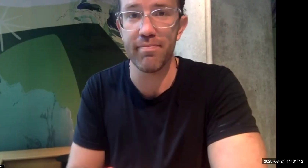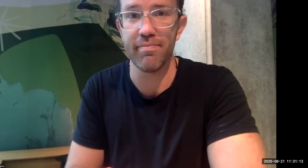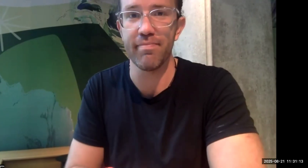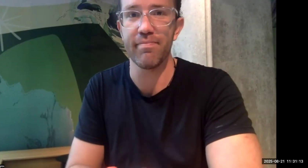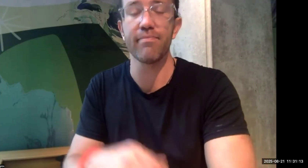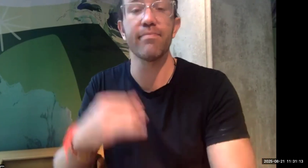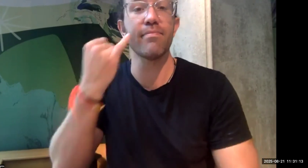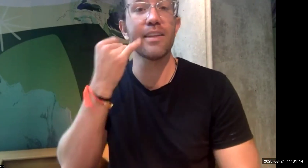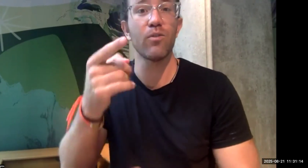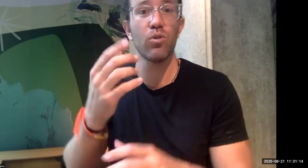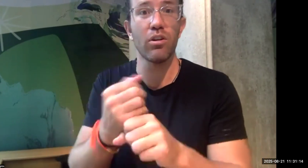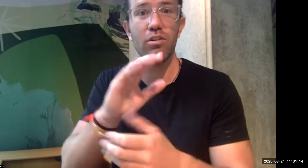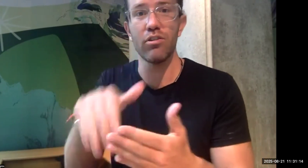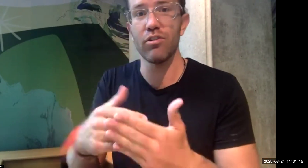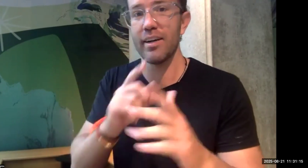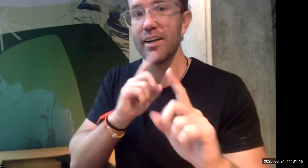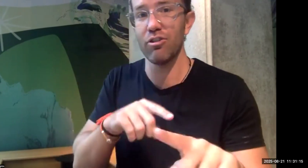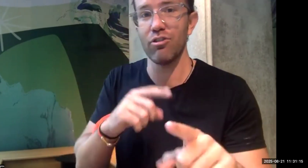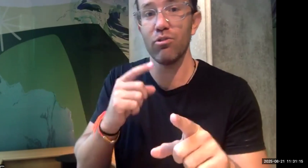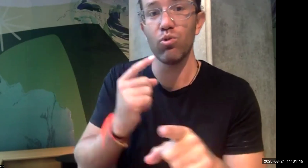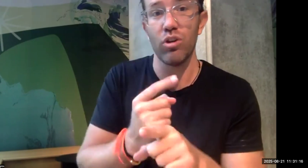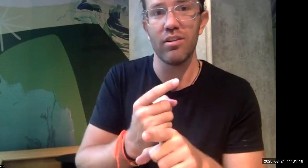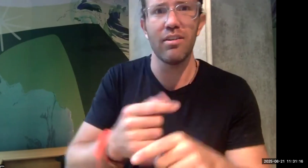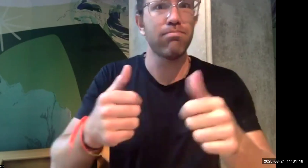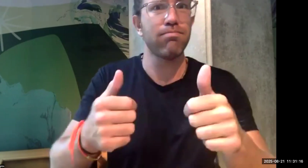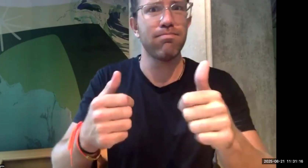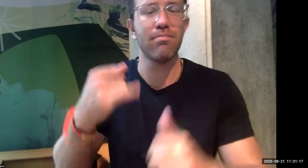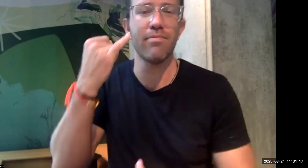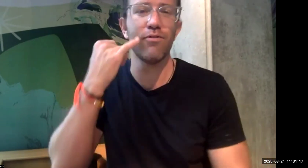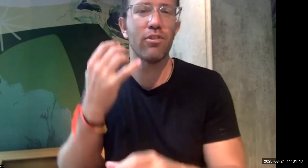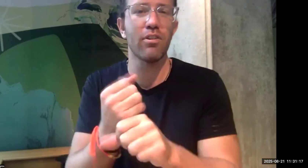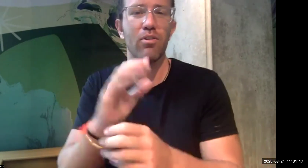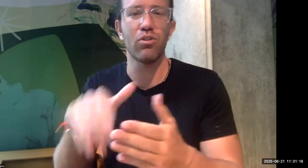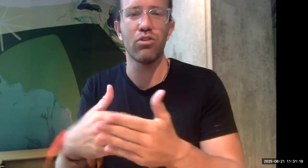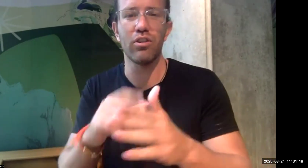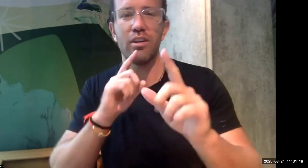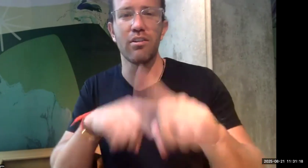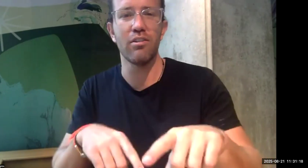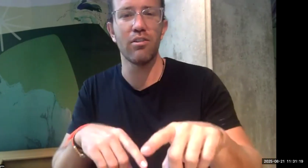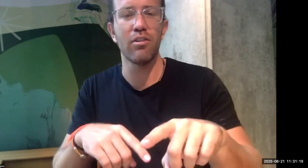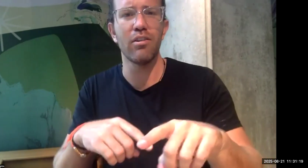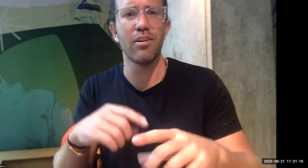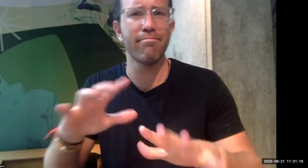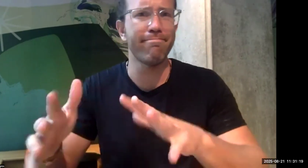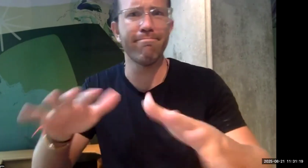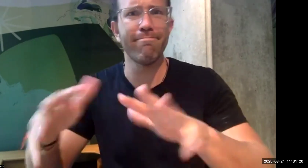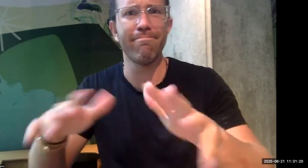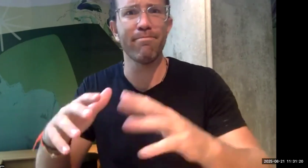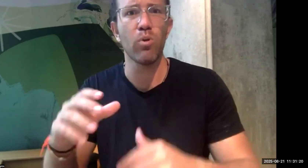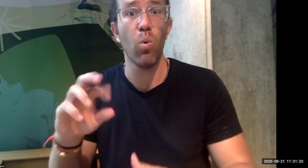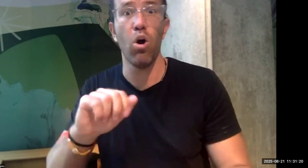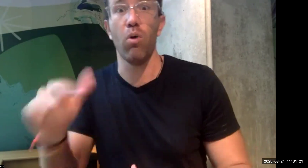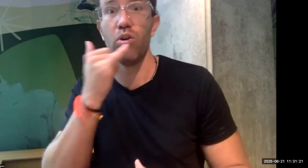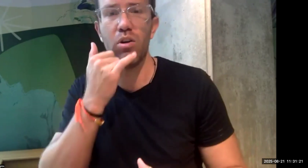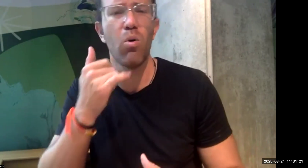do your best, okay? If you get all the answers right, that's great. If you get all the